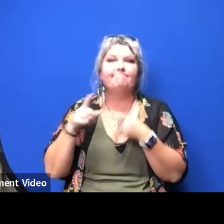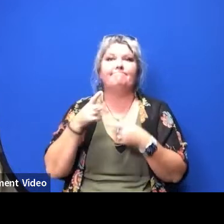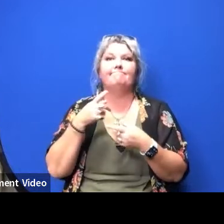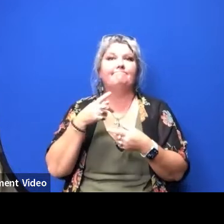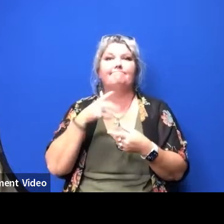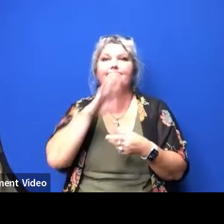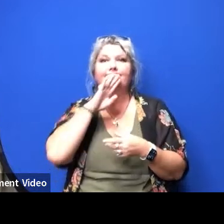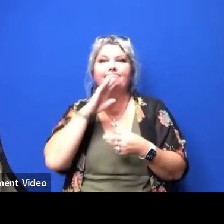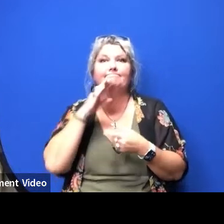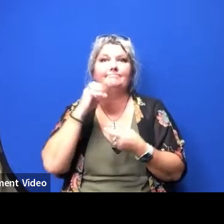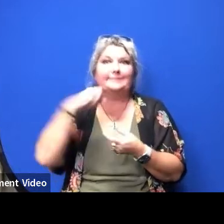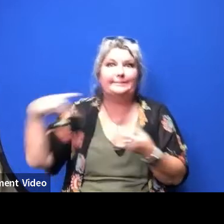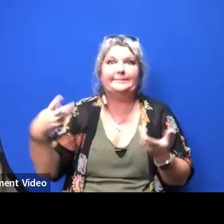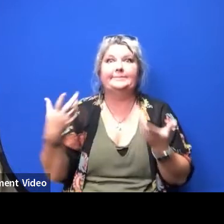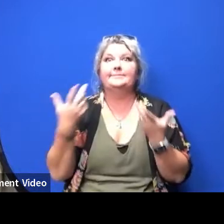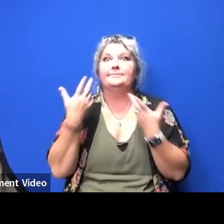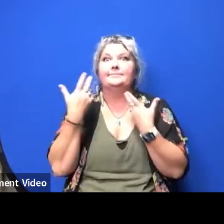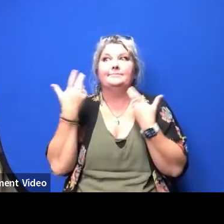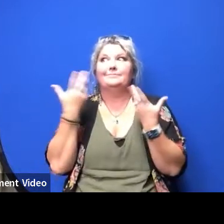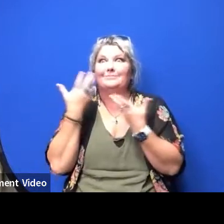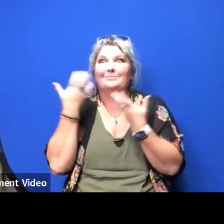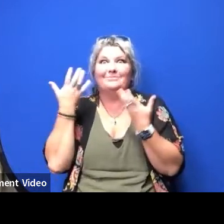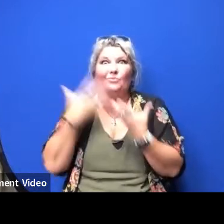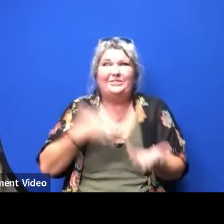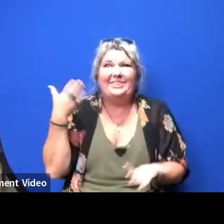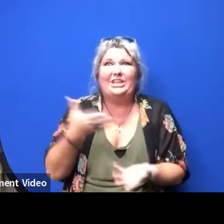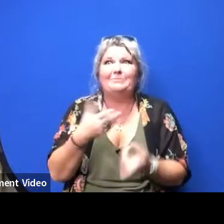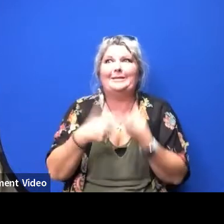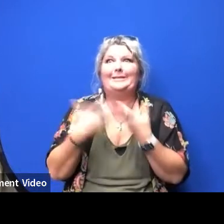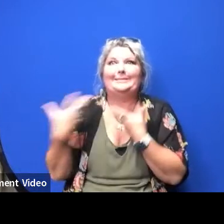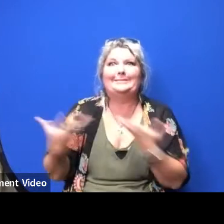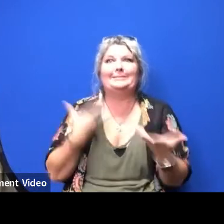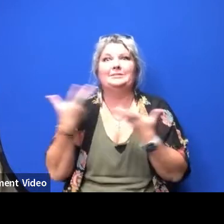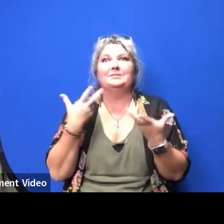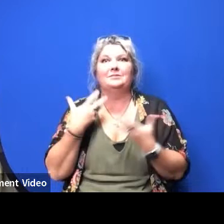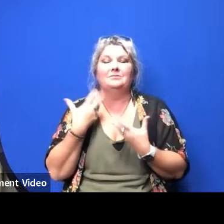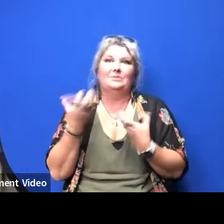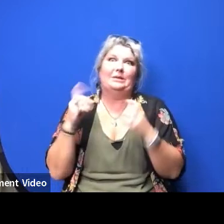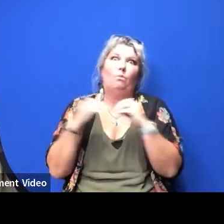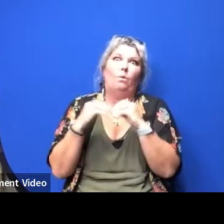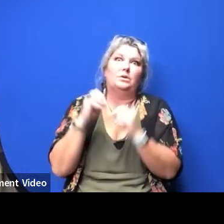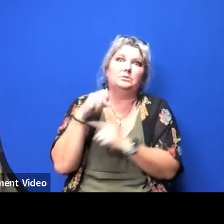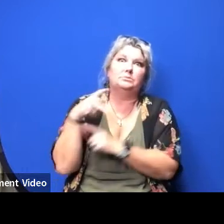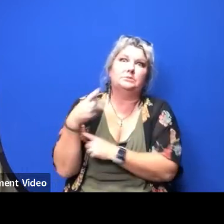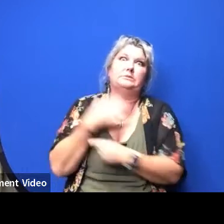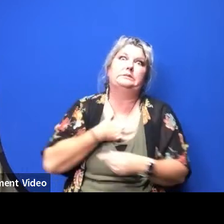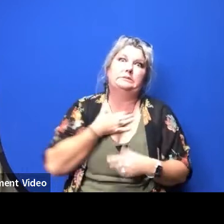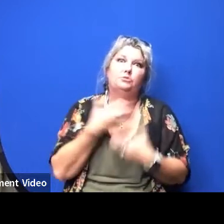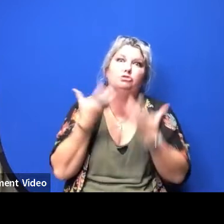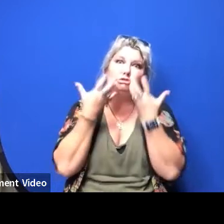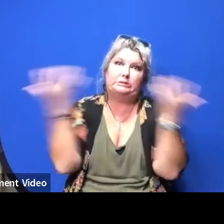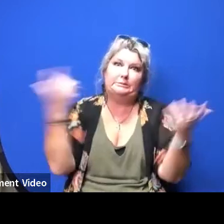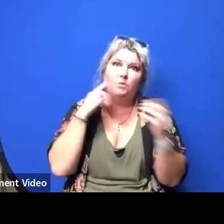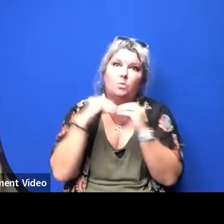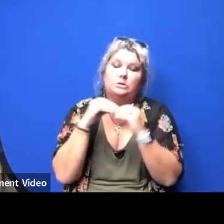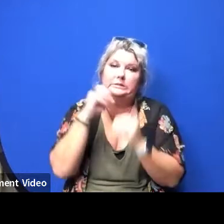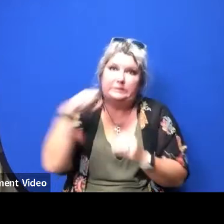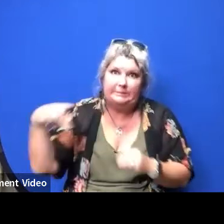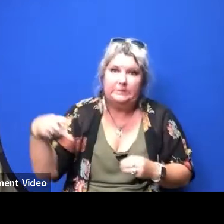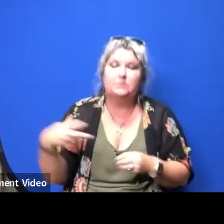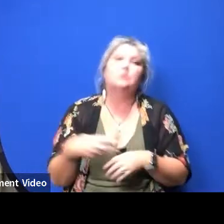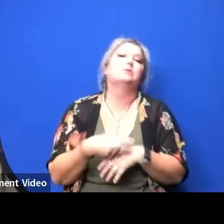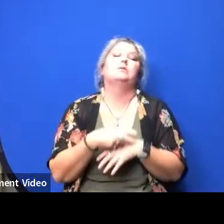to deafblind socials here in Tucson, but oftentimes there aren't enough SSPs. And so we need